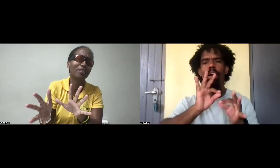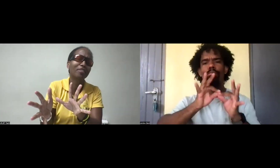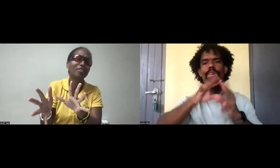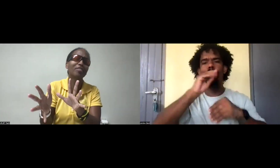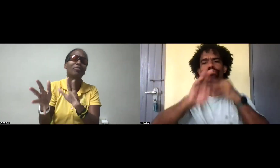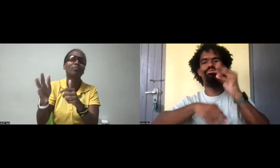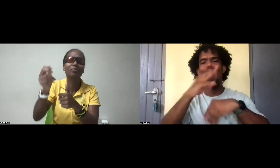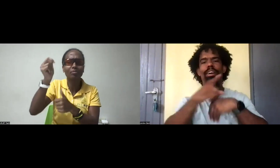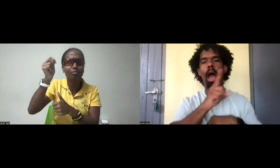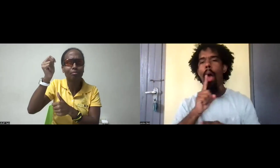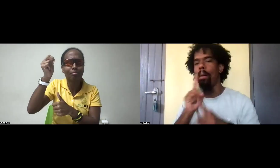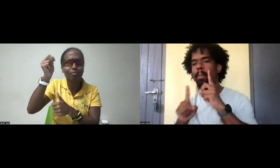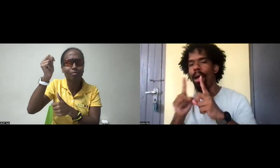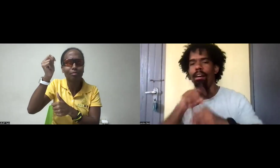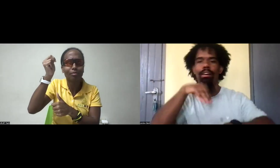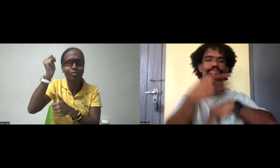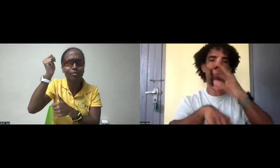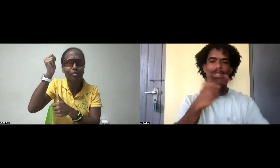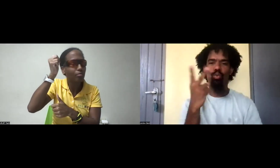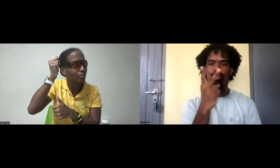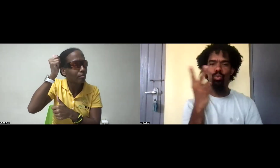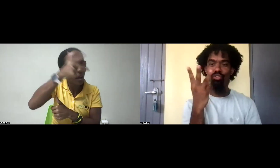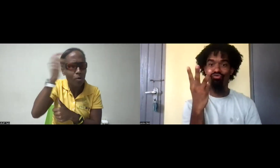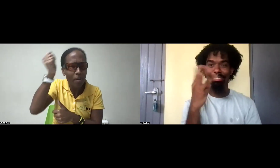3 interpreters as well.